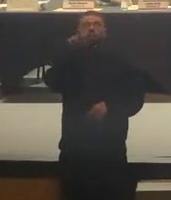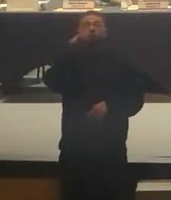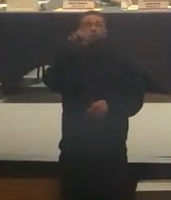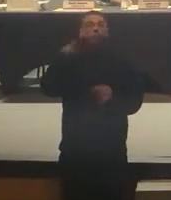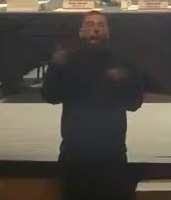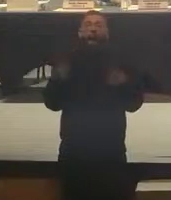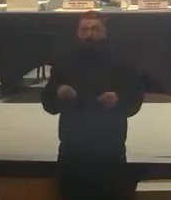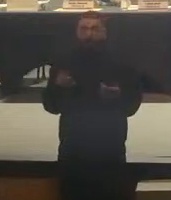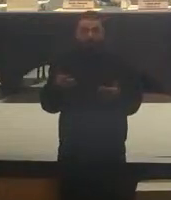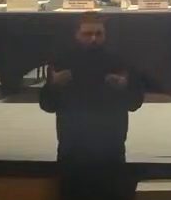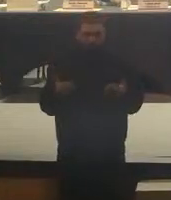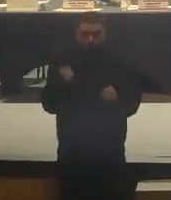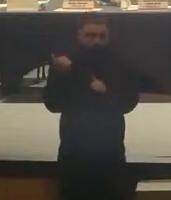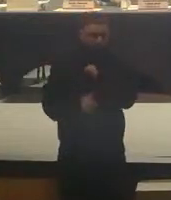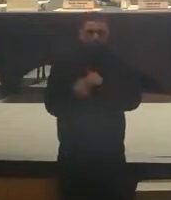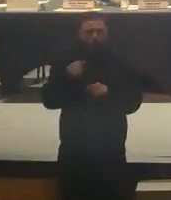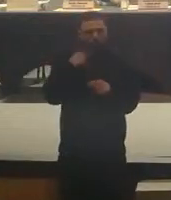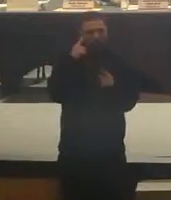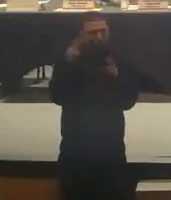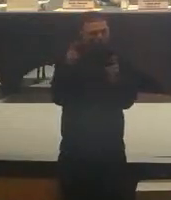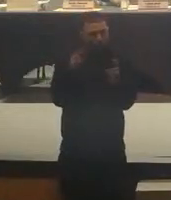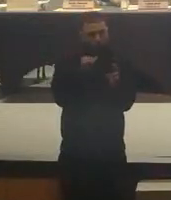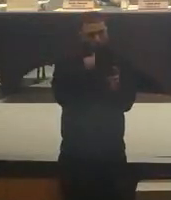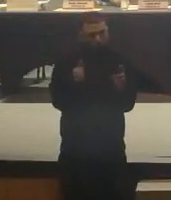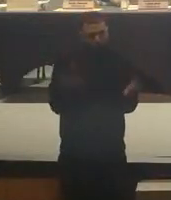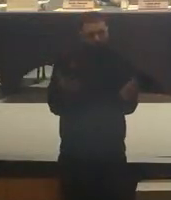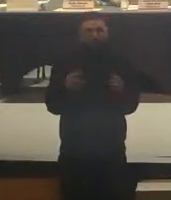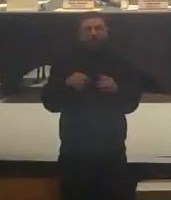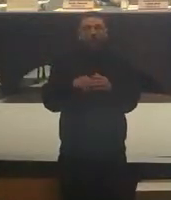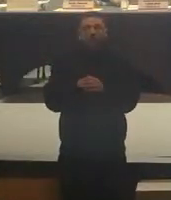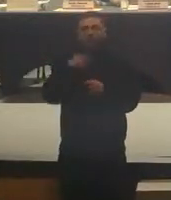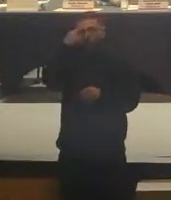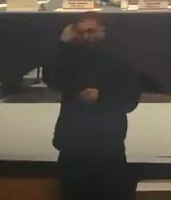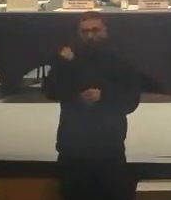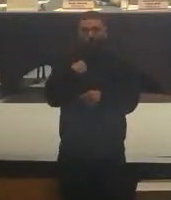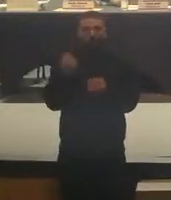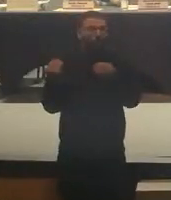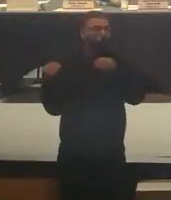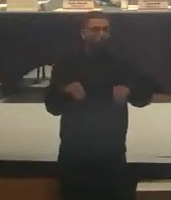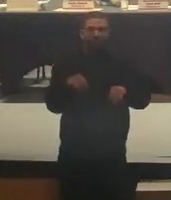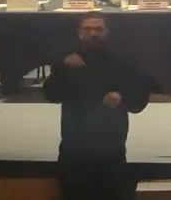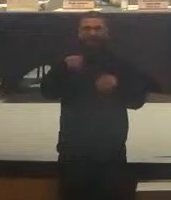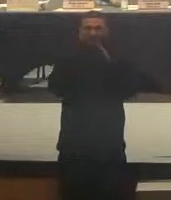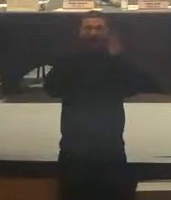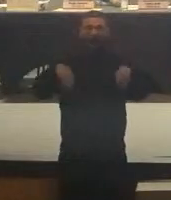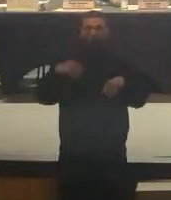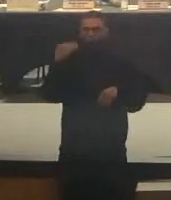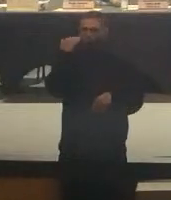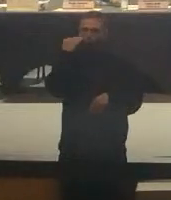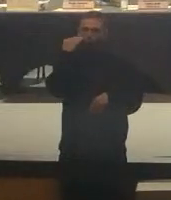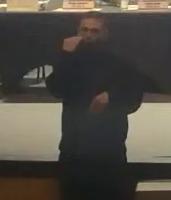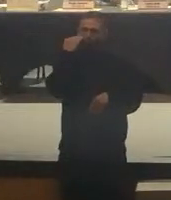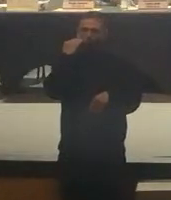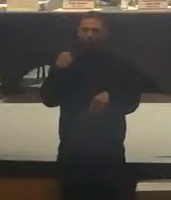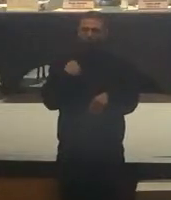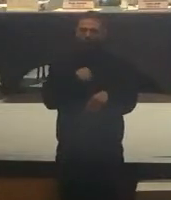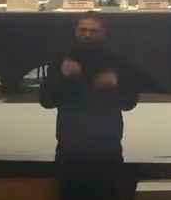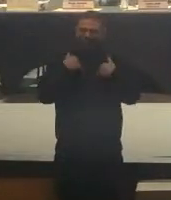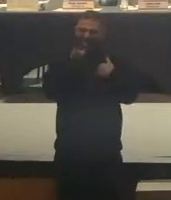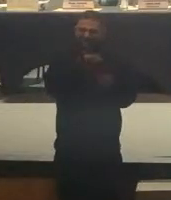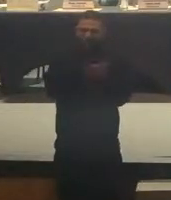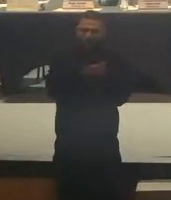doesn't happen. We're really, really happy where we are. You know, we moved into this house knowing this would be the school we were zoned for.